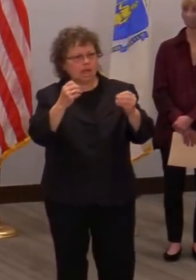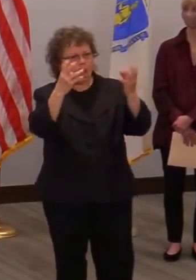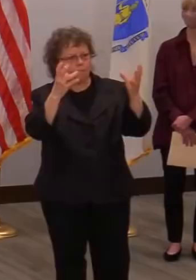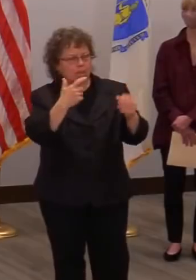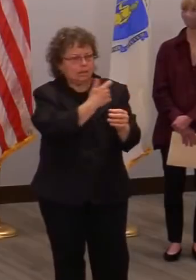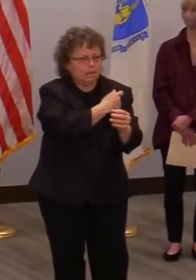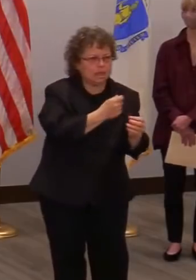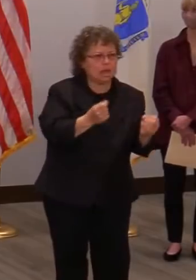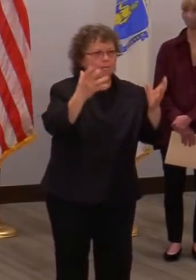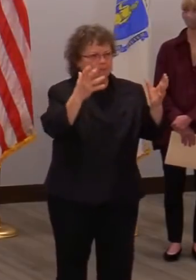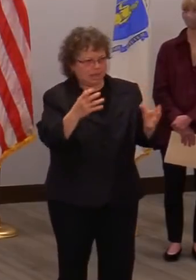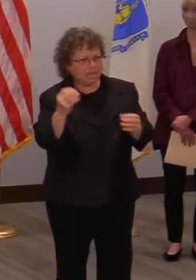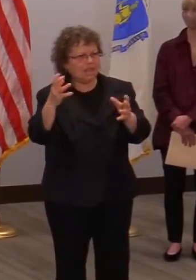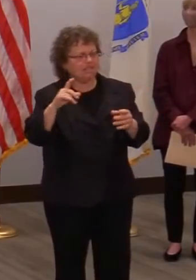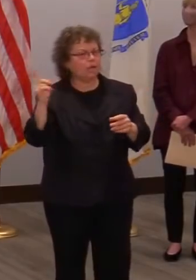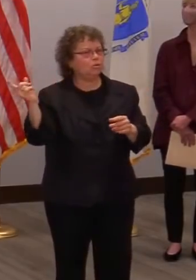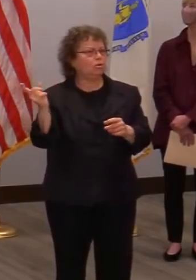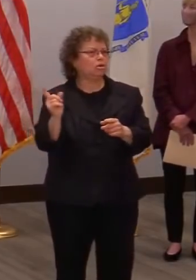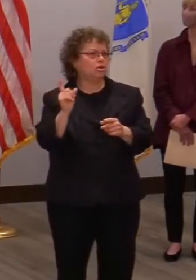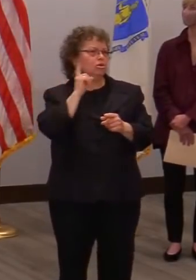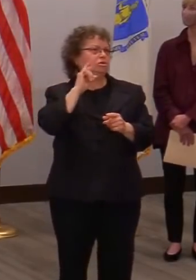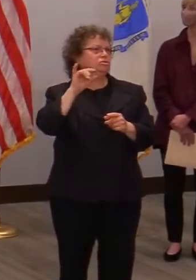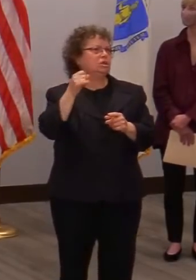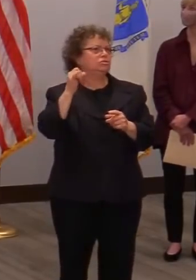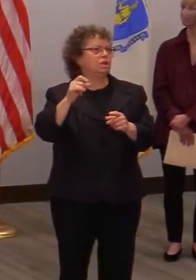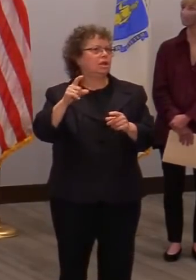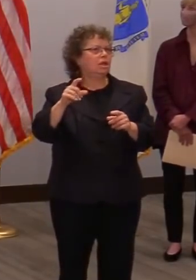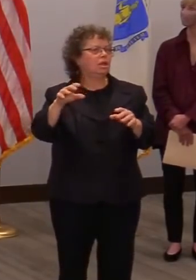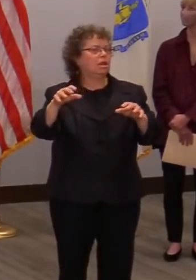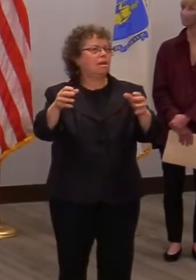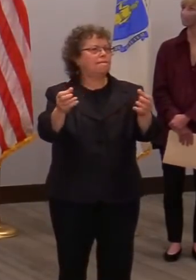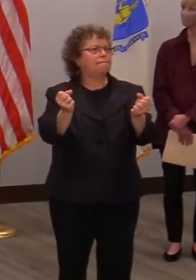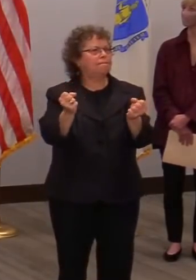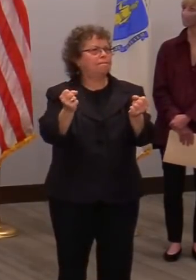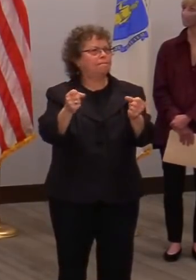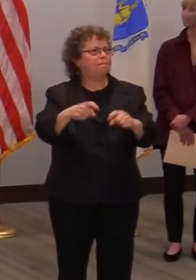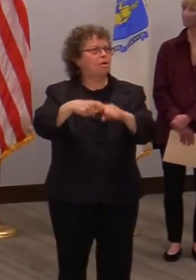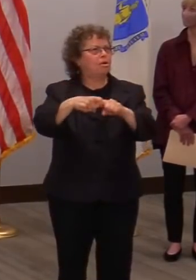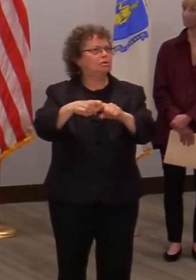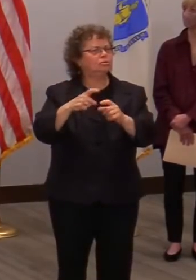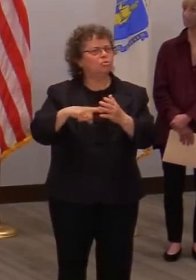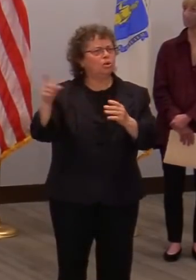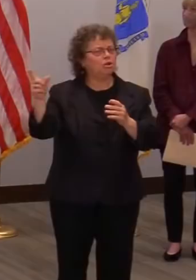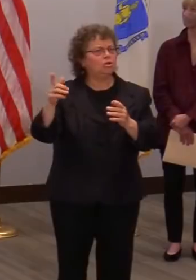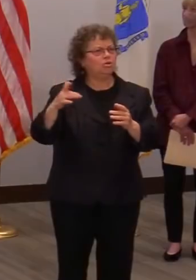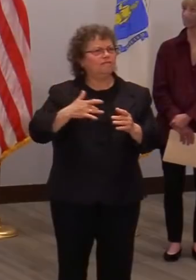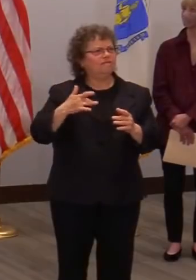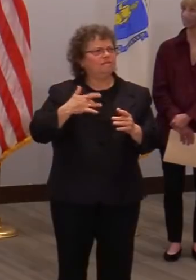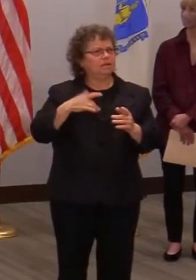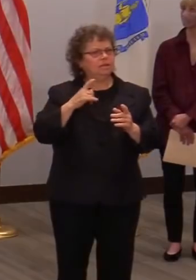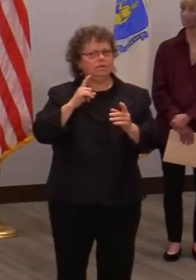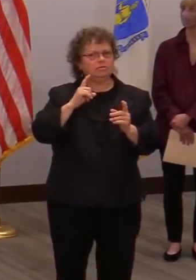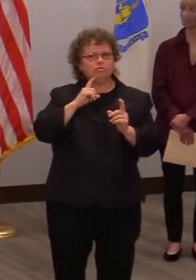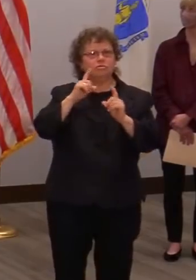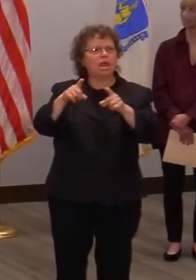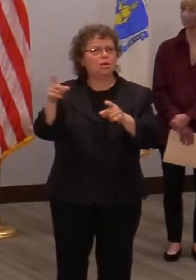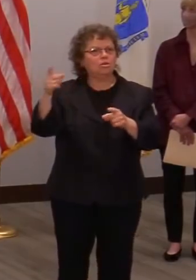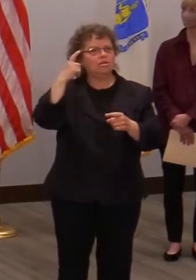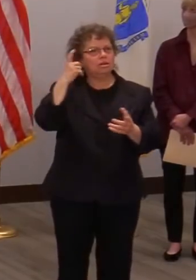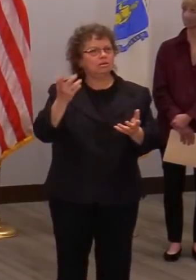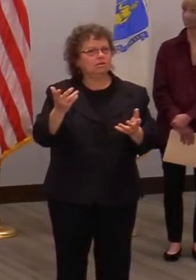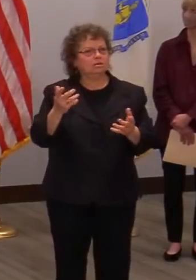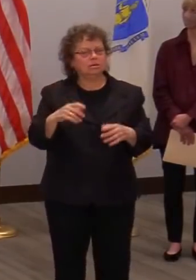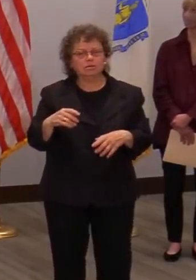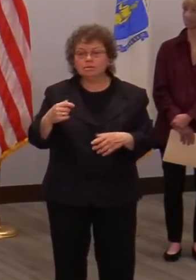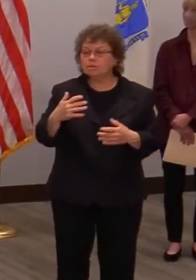reaction yesterday when you heard about the pause? Well, my gut reaction was the